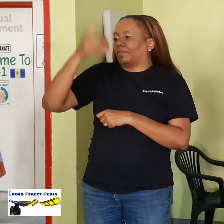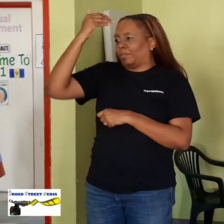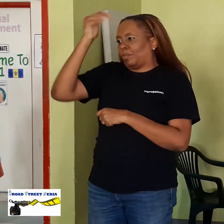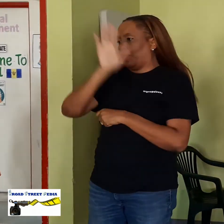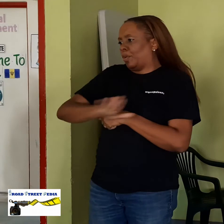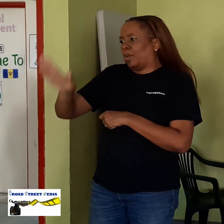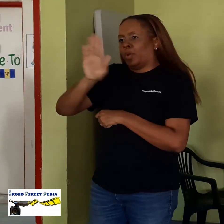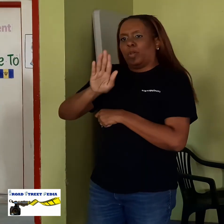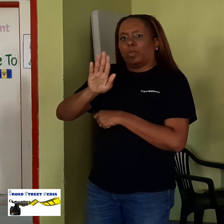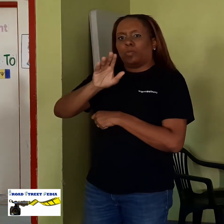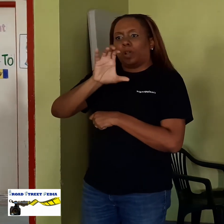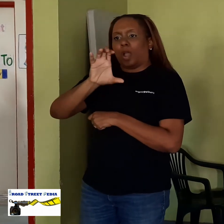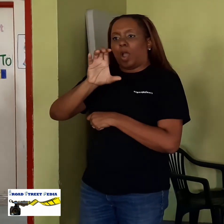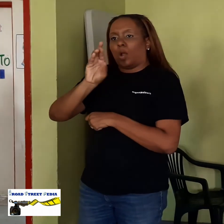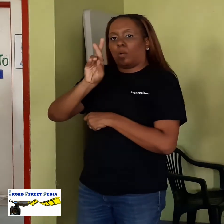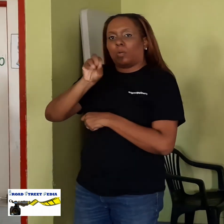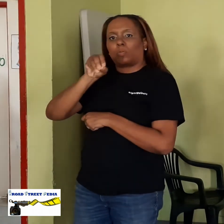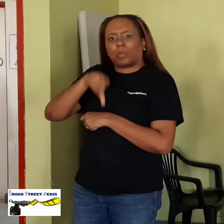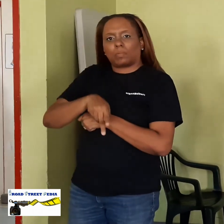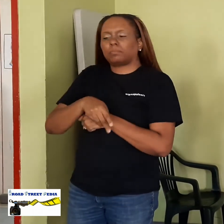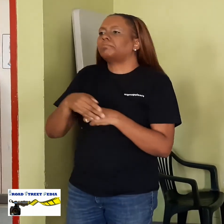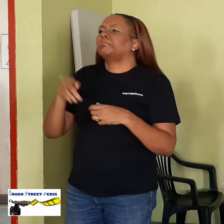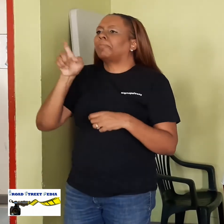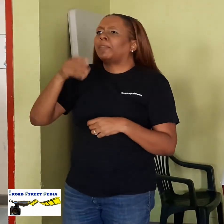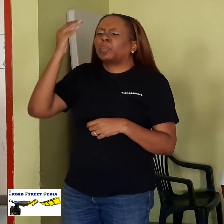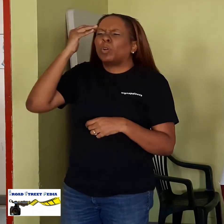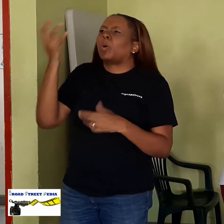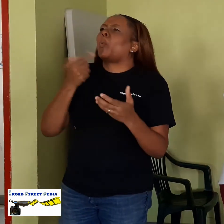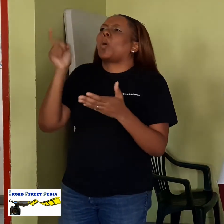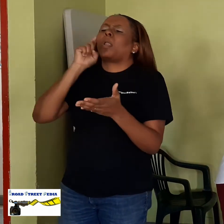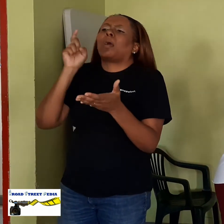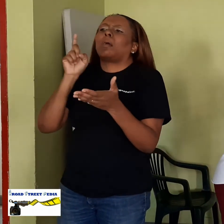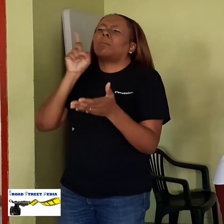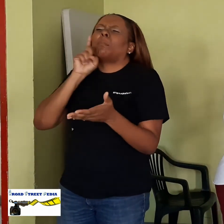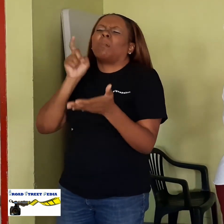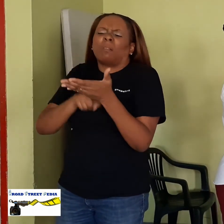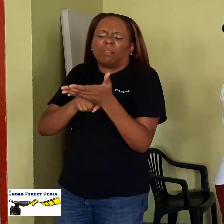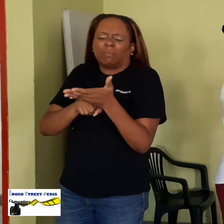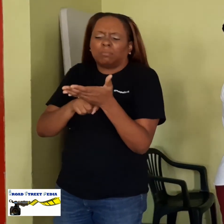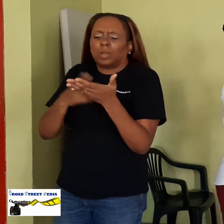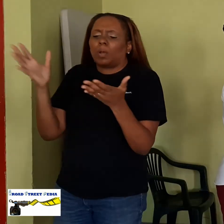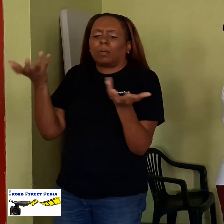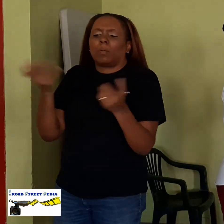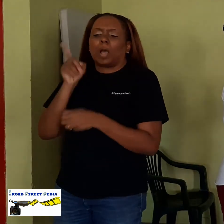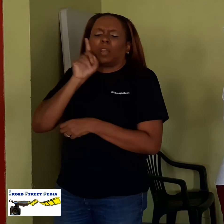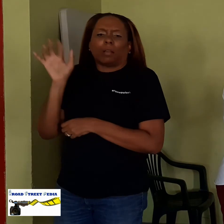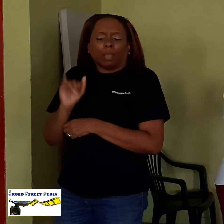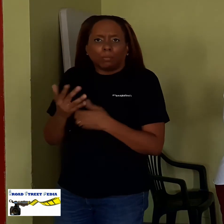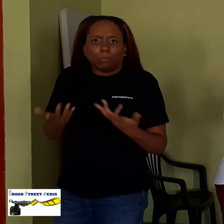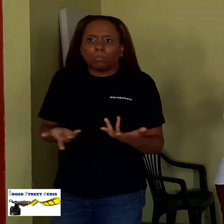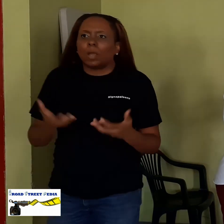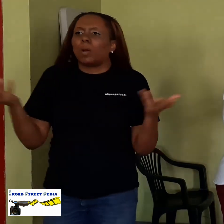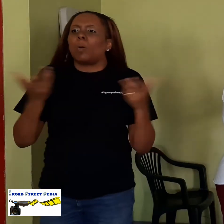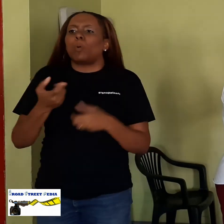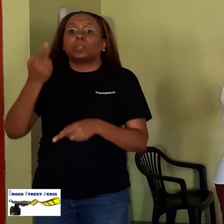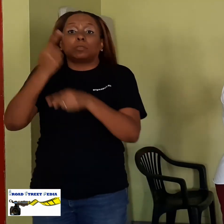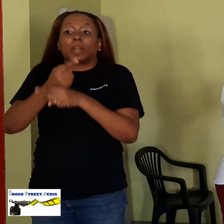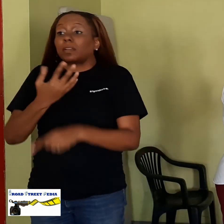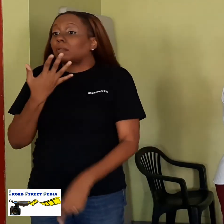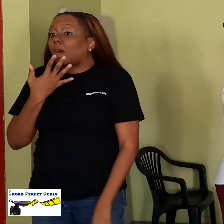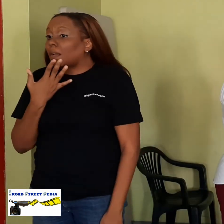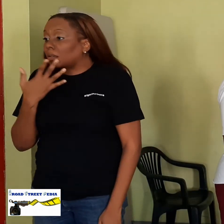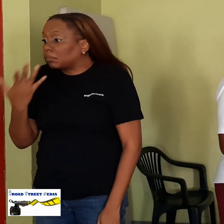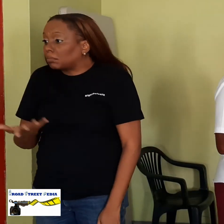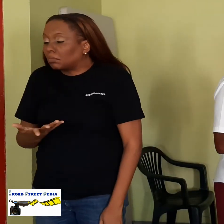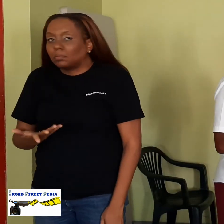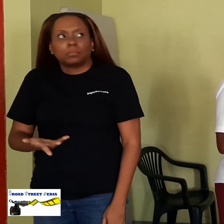your crop. You must know something about your crop. You have to know what is the color of your crop. You have to know everything about your crop. So here